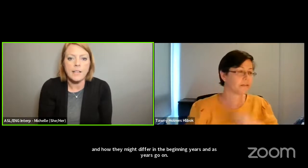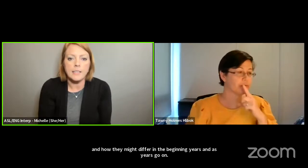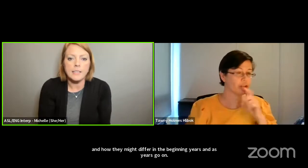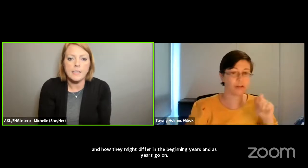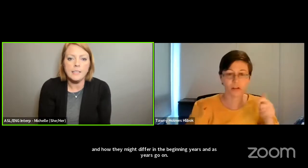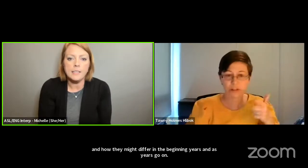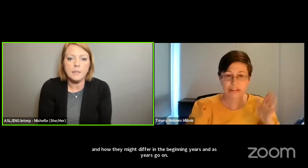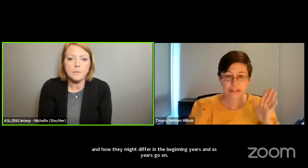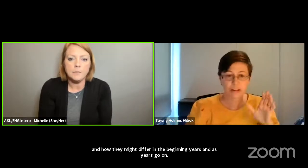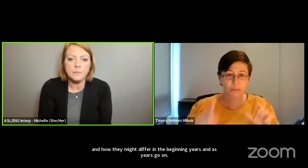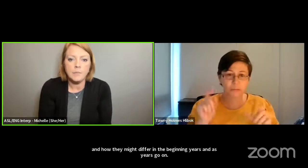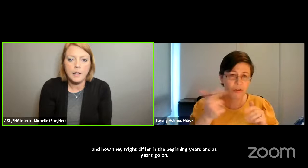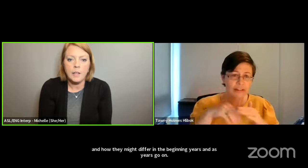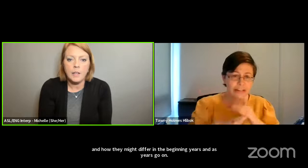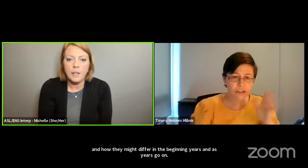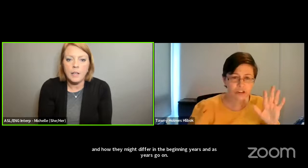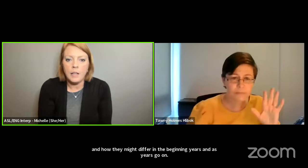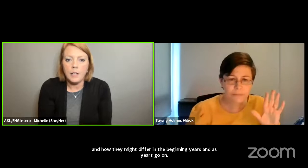is slide 6.